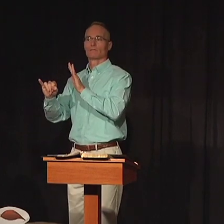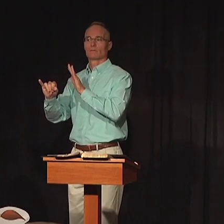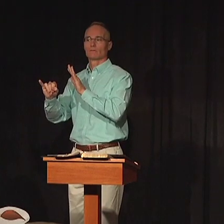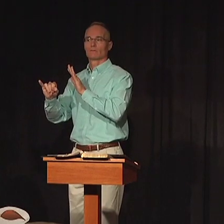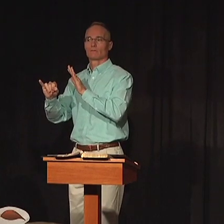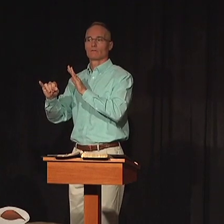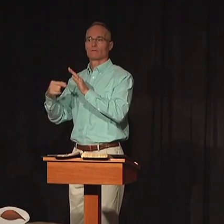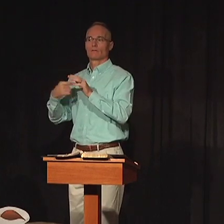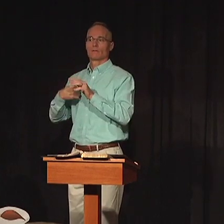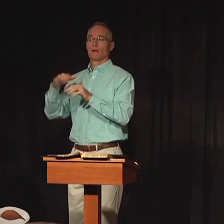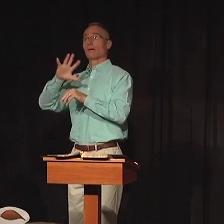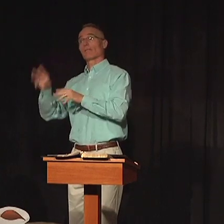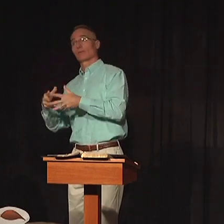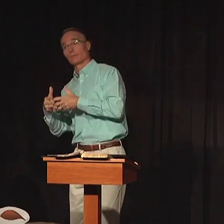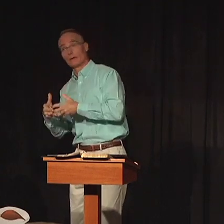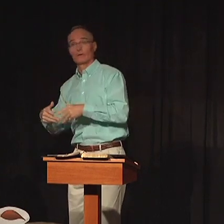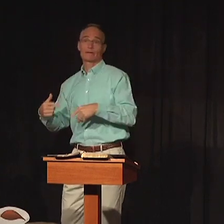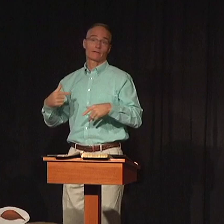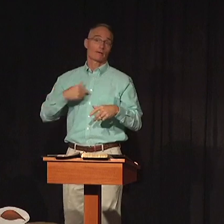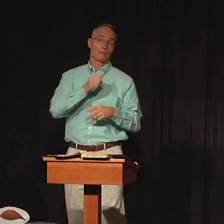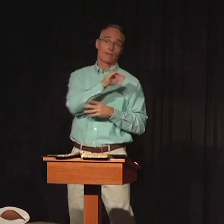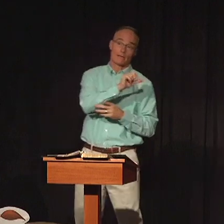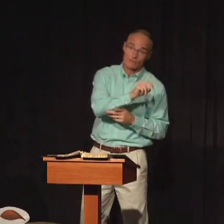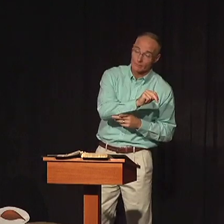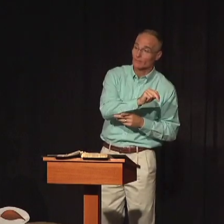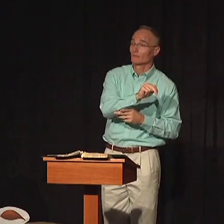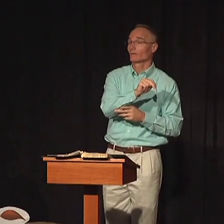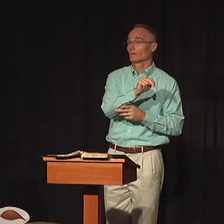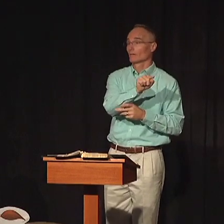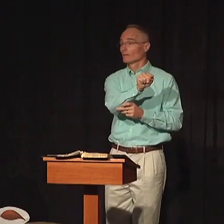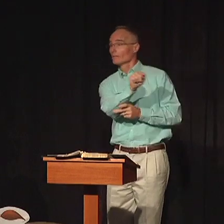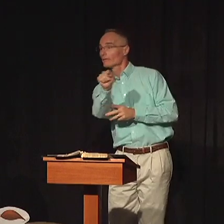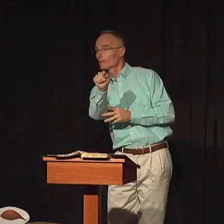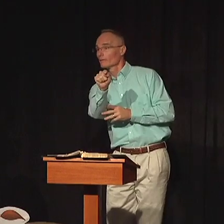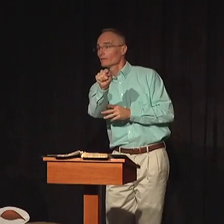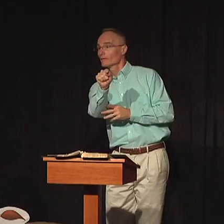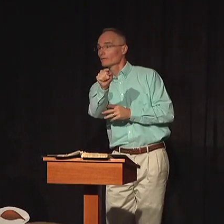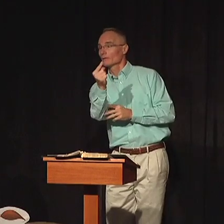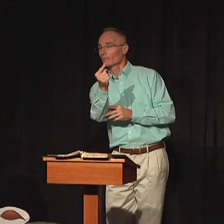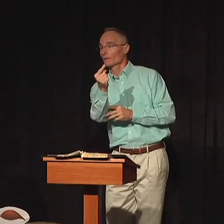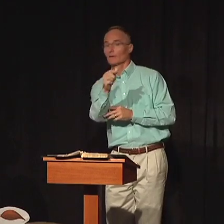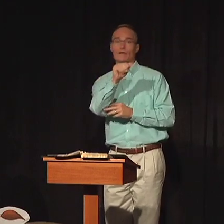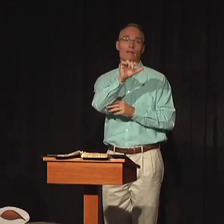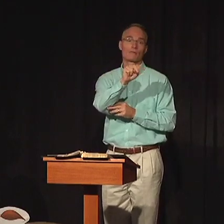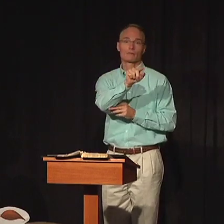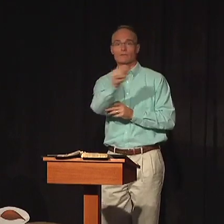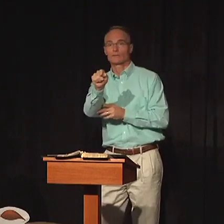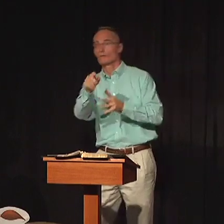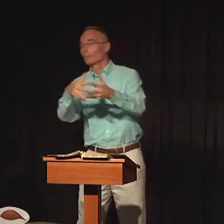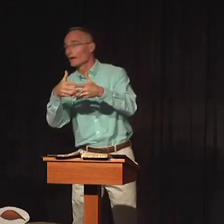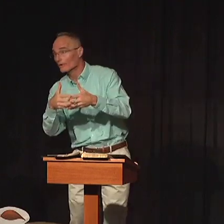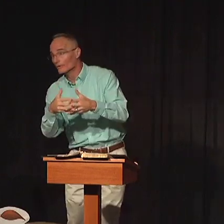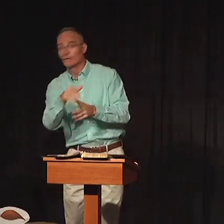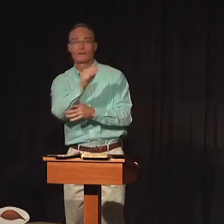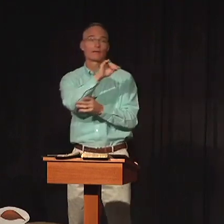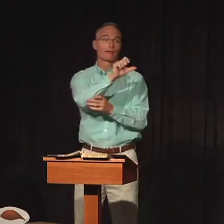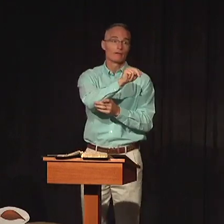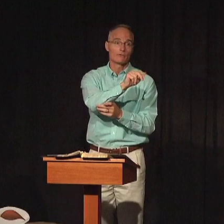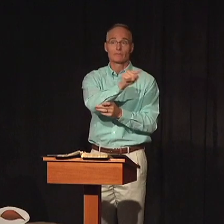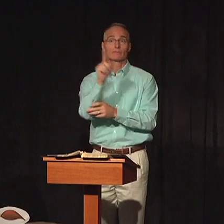of the first things we identify by. I'm African American, I'm Asian, whatever, fill in the blank, Asian American,